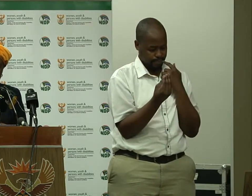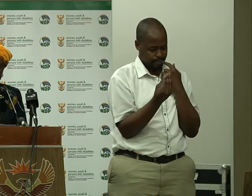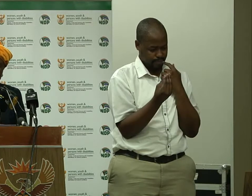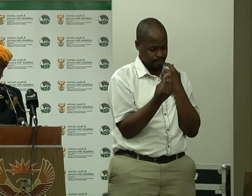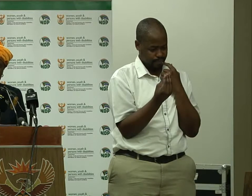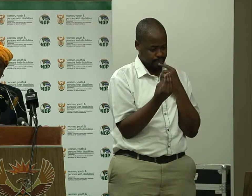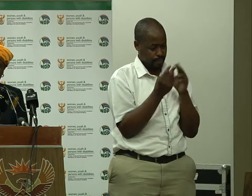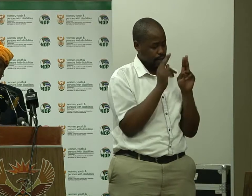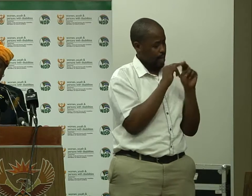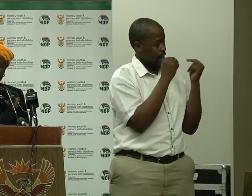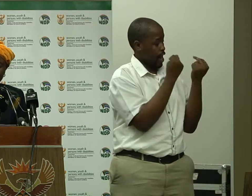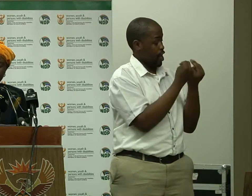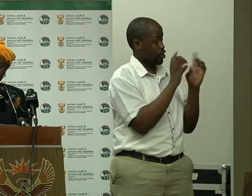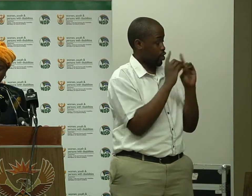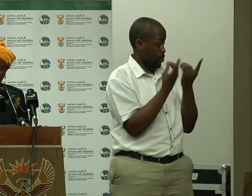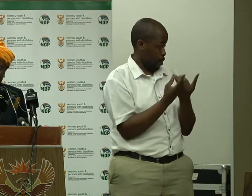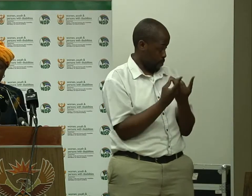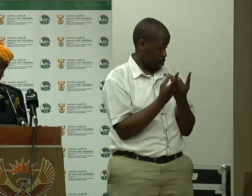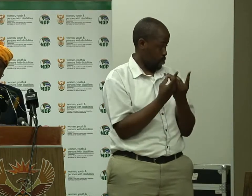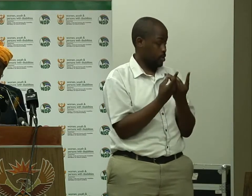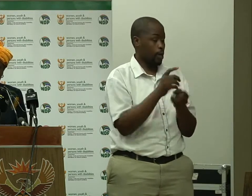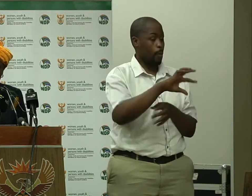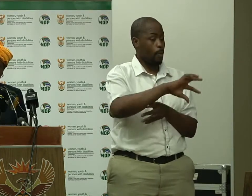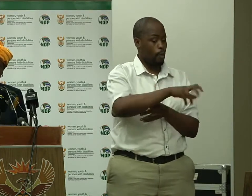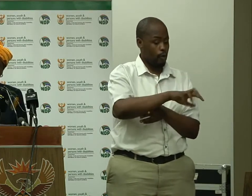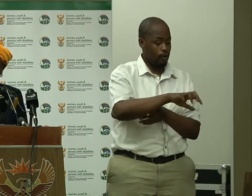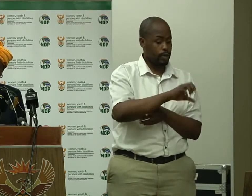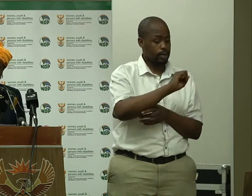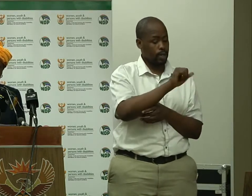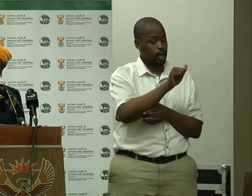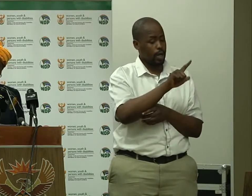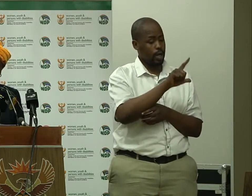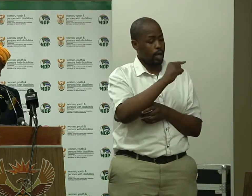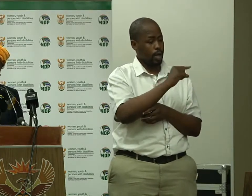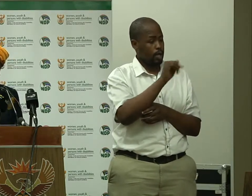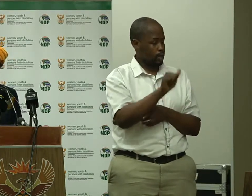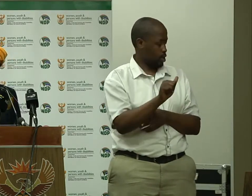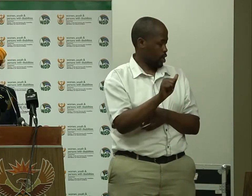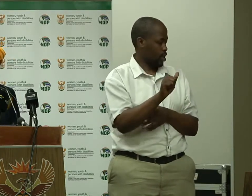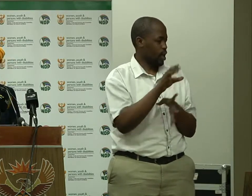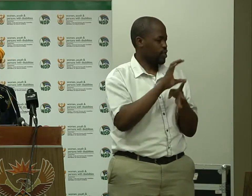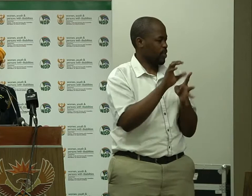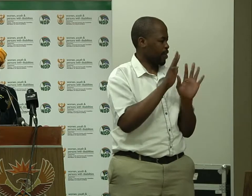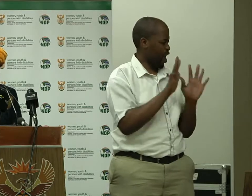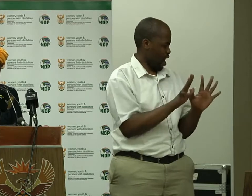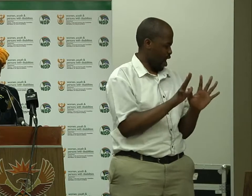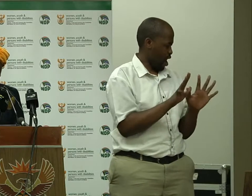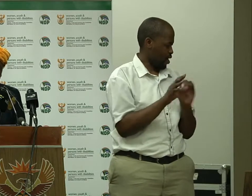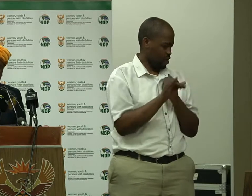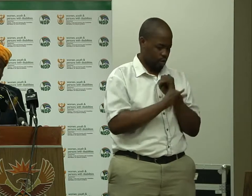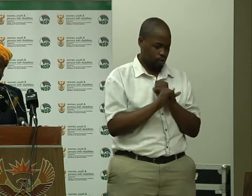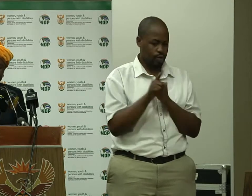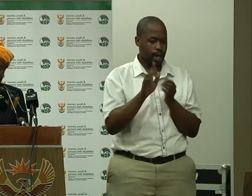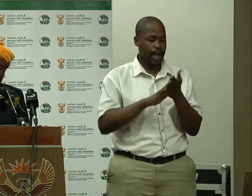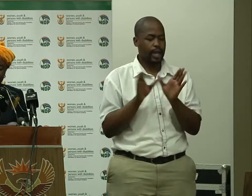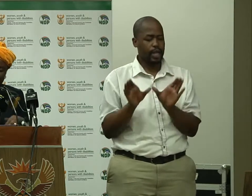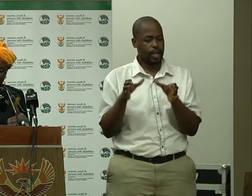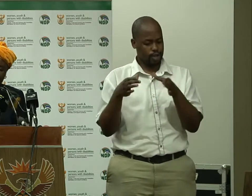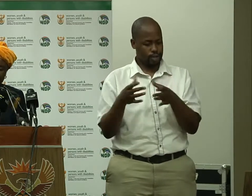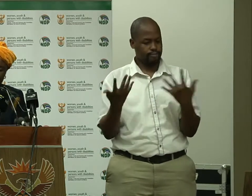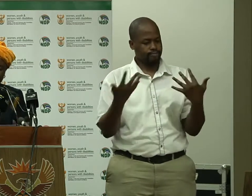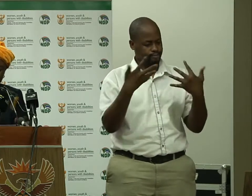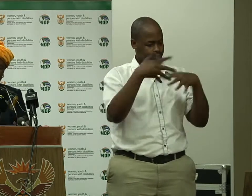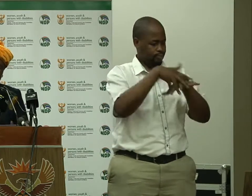together national departments, provinces, SALCA, Chapter 9 institutions, and the sector.